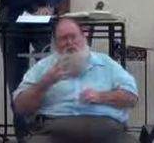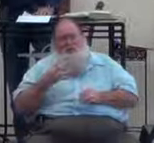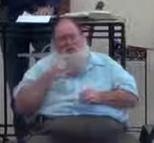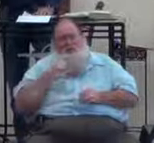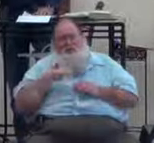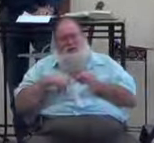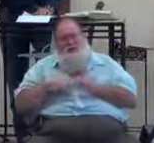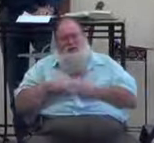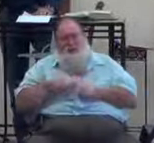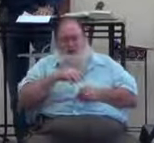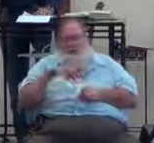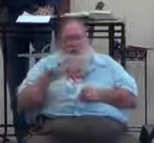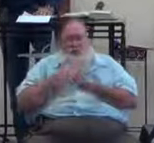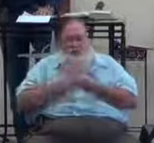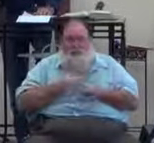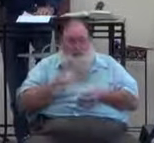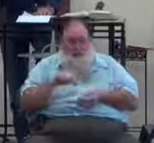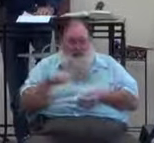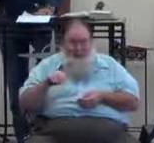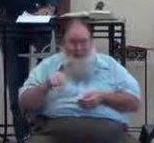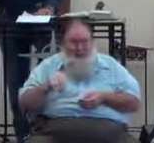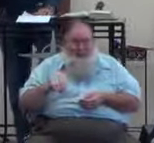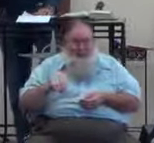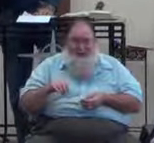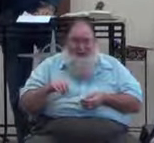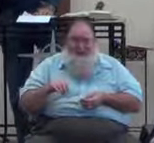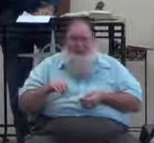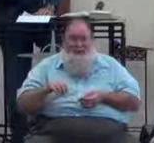I think Pat's got Mark 4:15 up there.